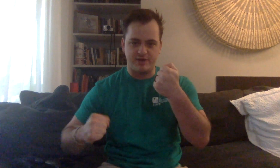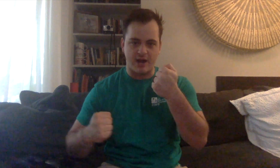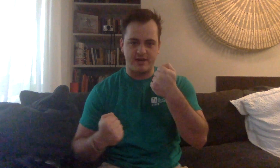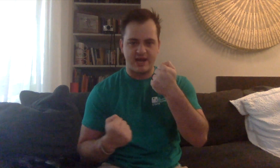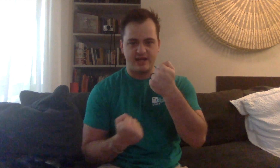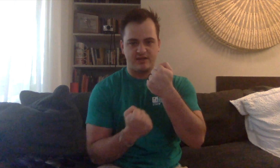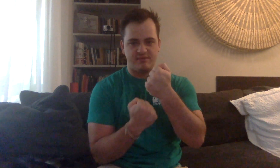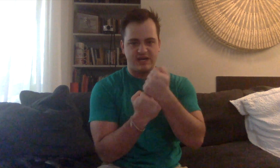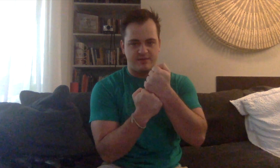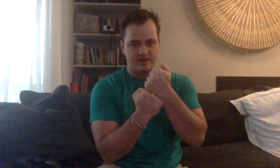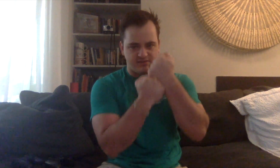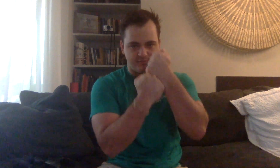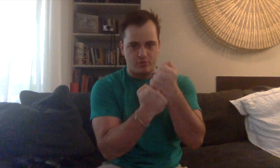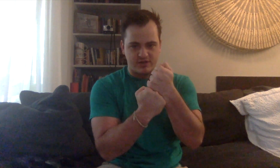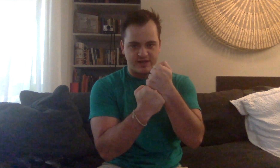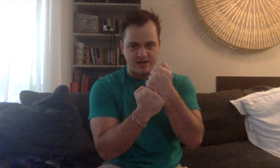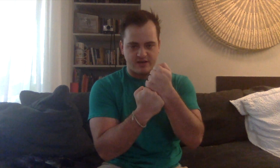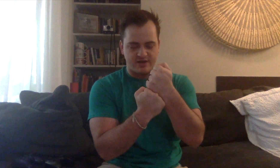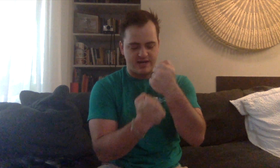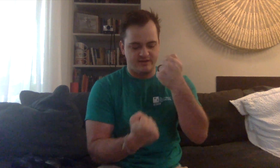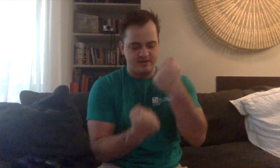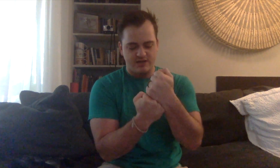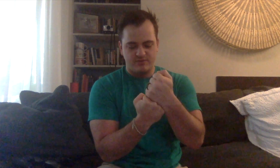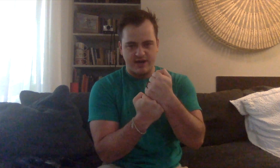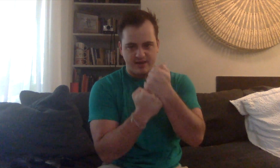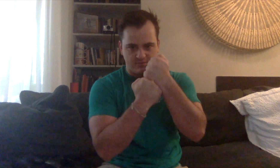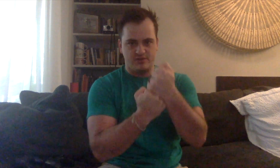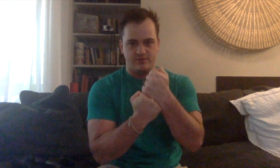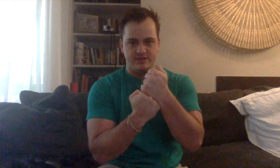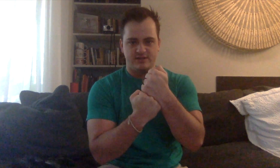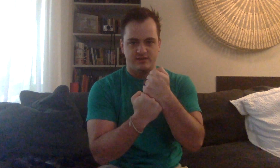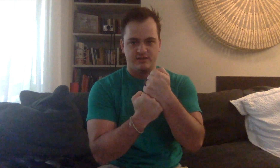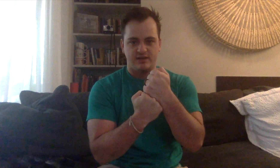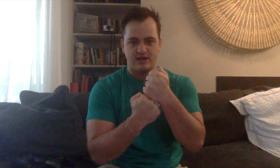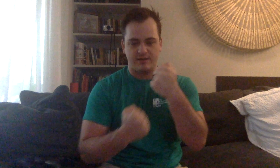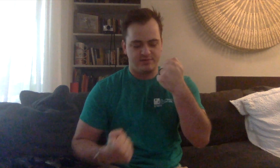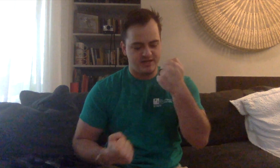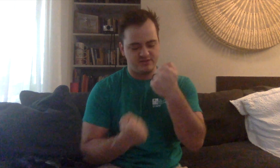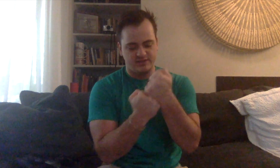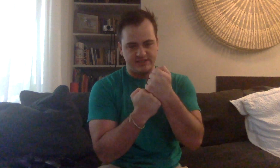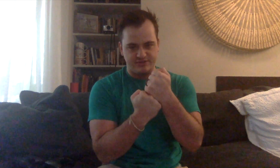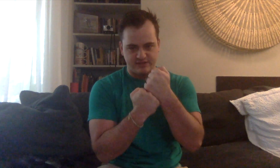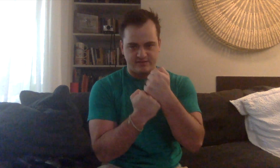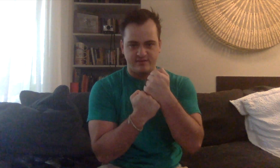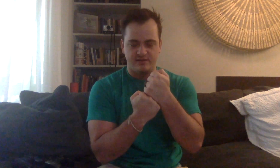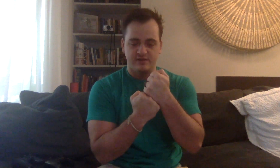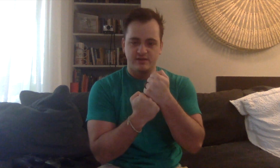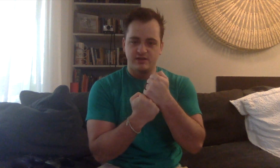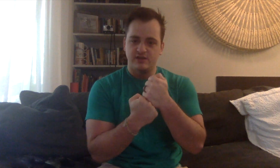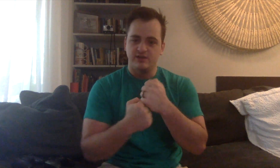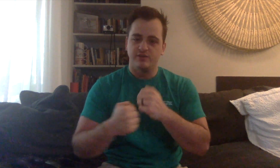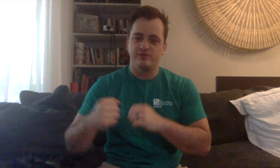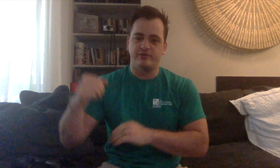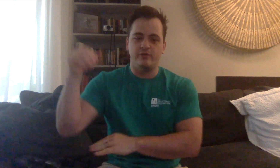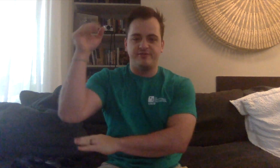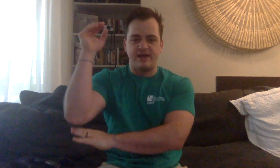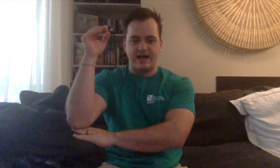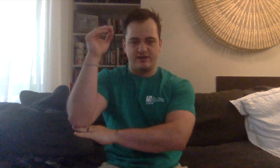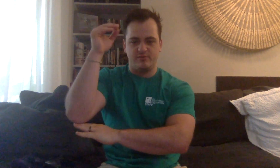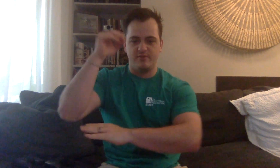dominant hand coming up and supporting that other hand right there below it. I pledge allegiance to the flag. Remember,